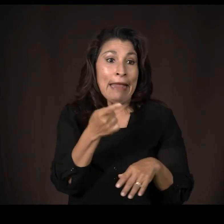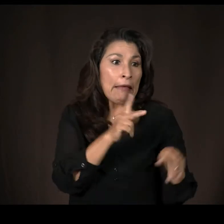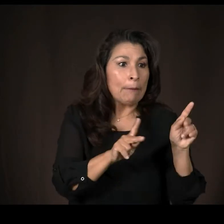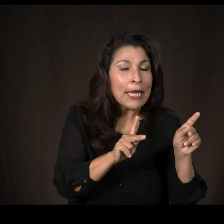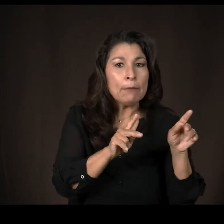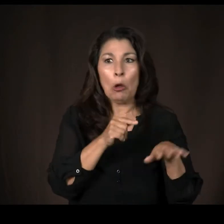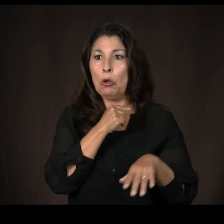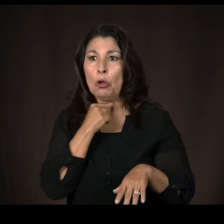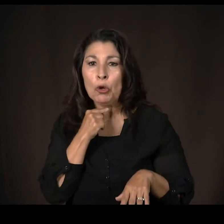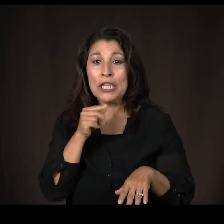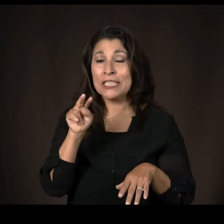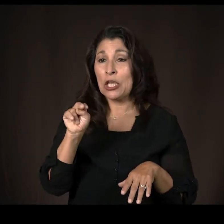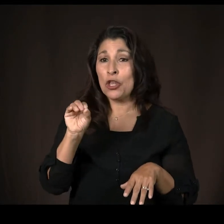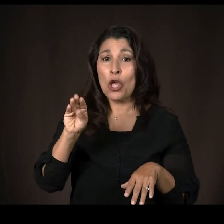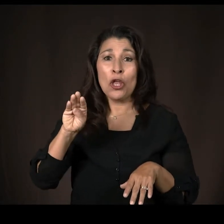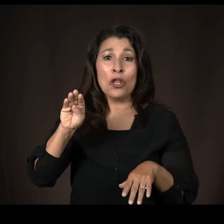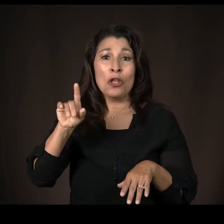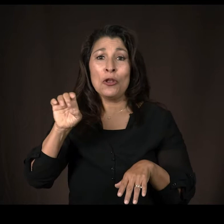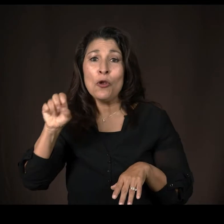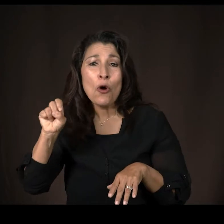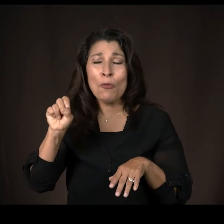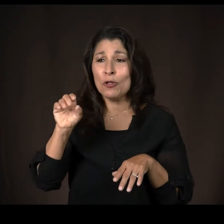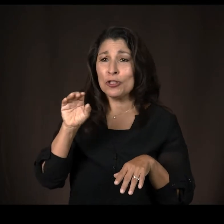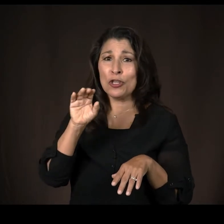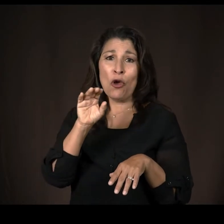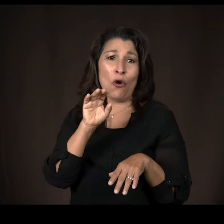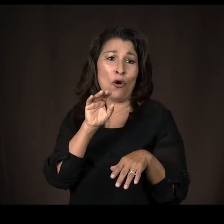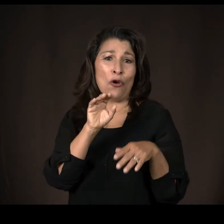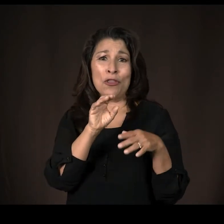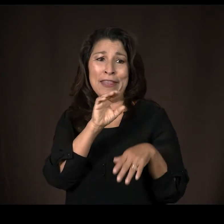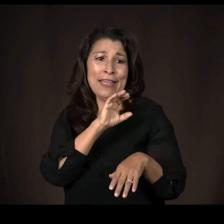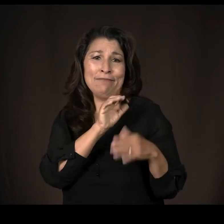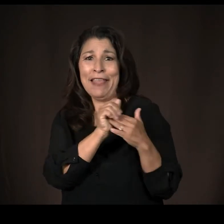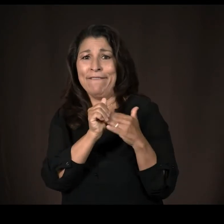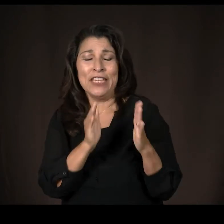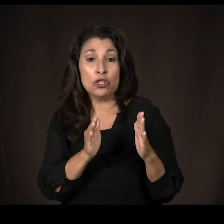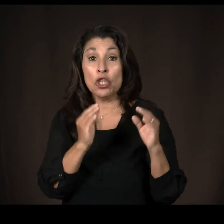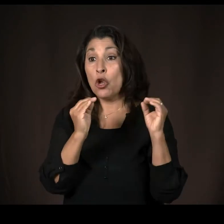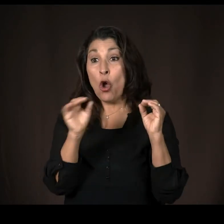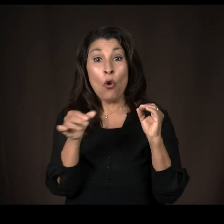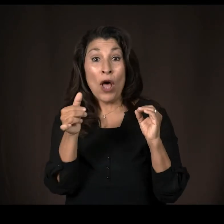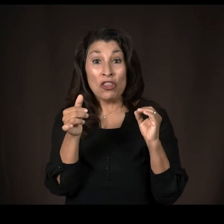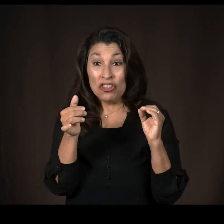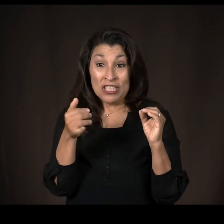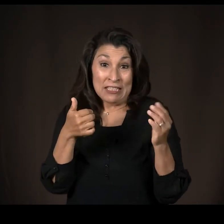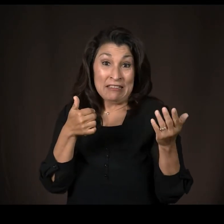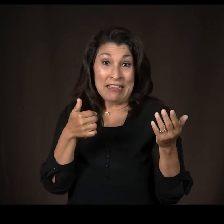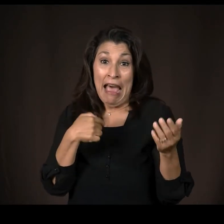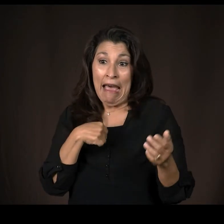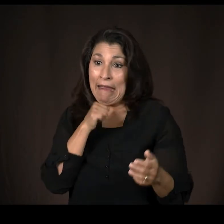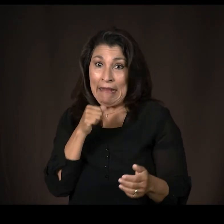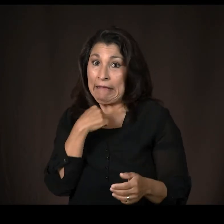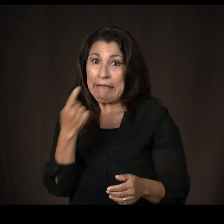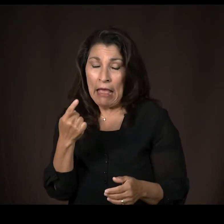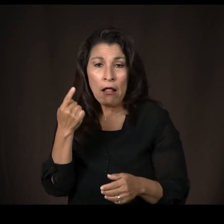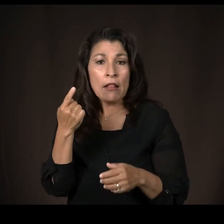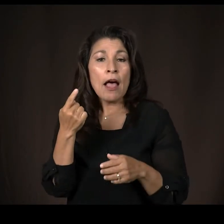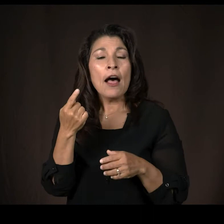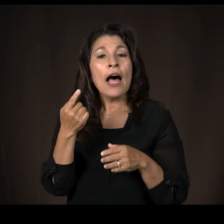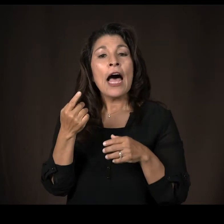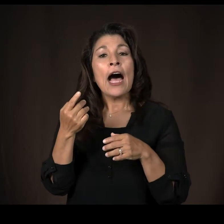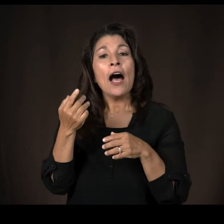priests or the nobles or the officials or anyone else who would be doing the work. What's he doing?